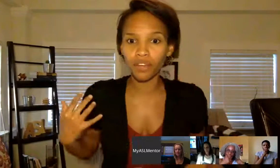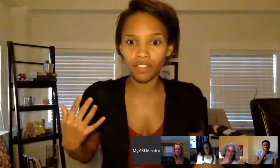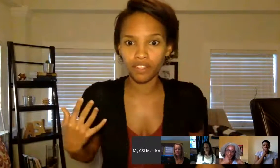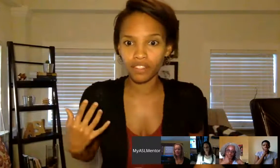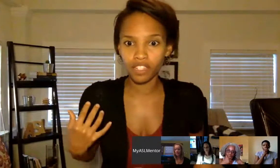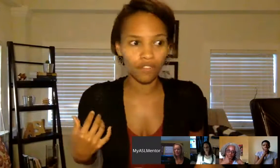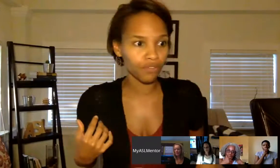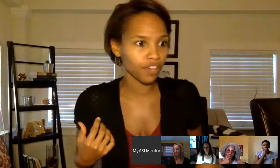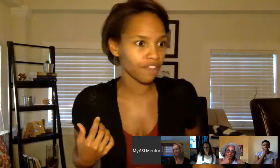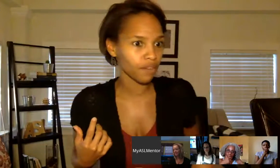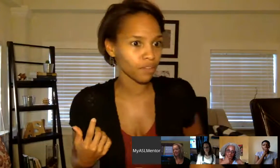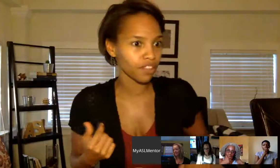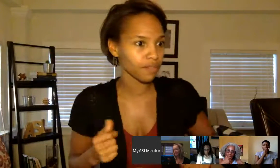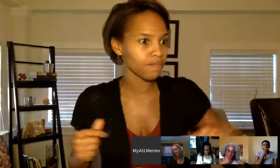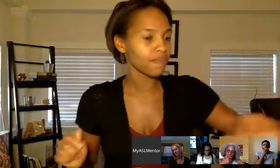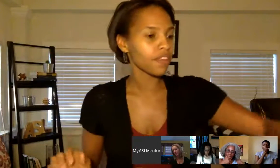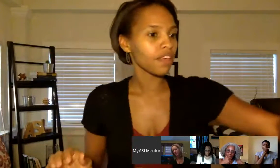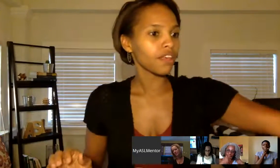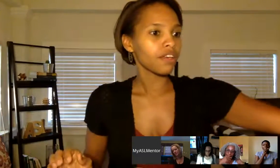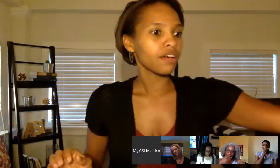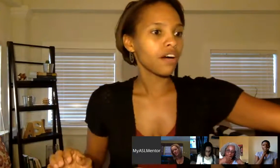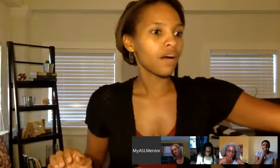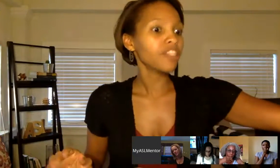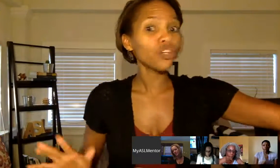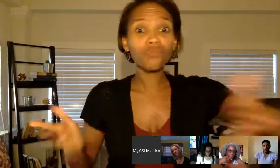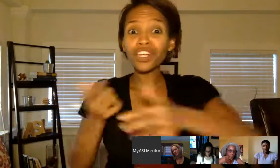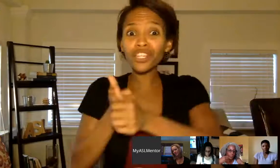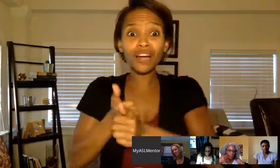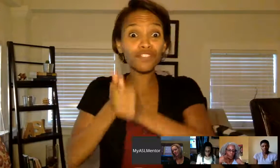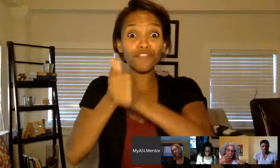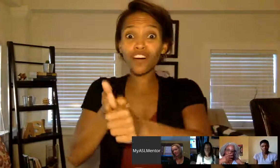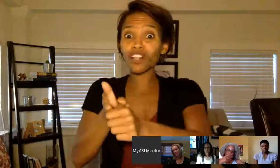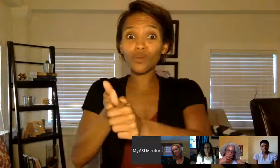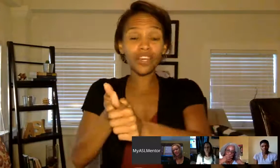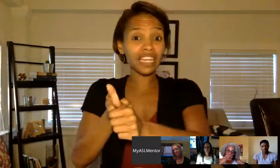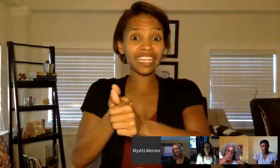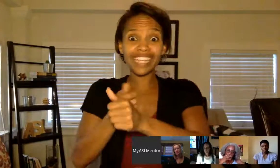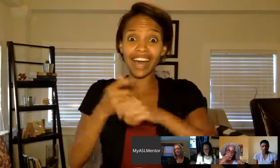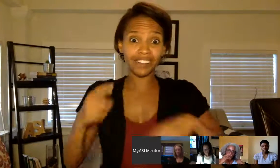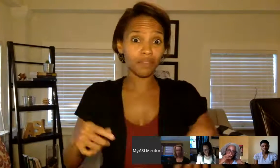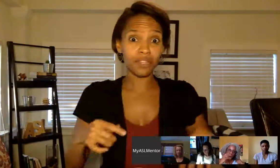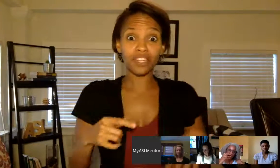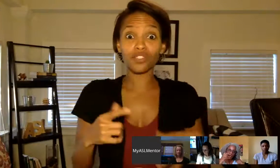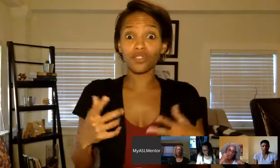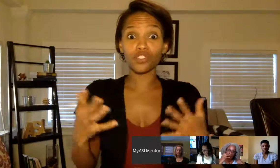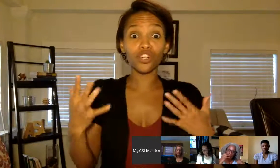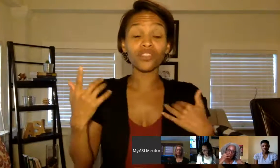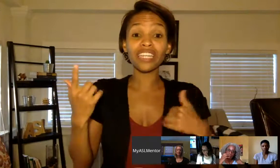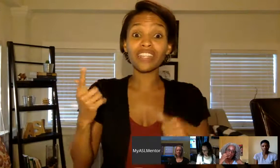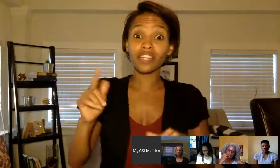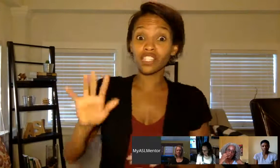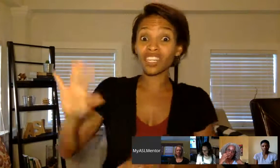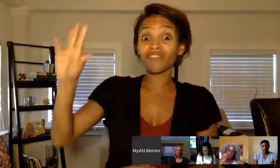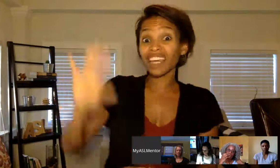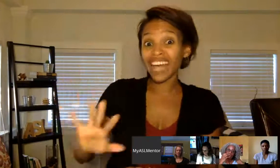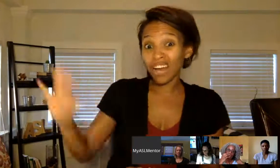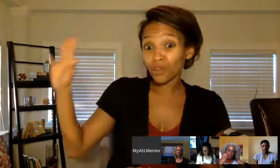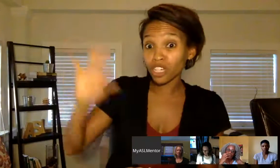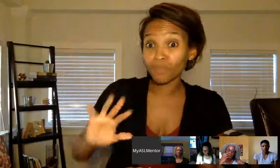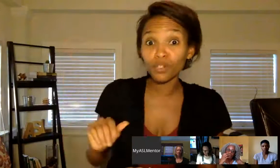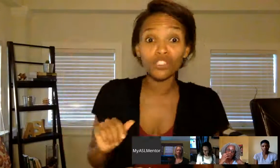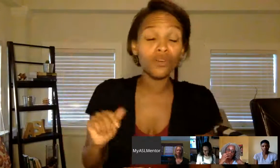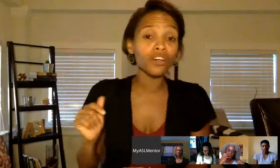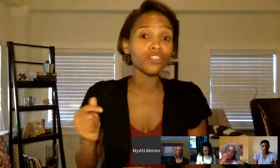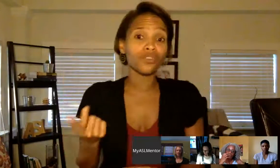play with and stuff. Have fun with it. And don't feel like you have to follow it exactly, because certainly to convey the